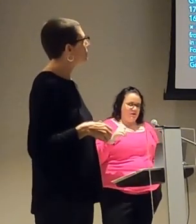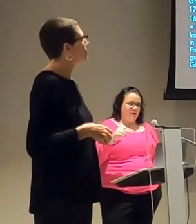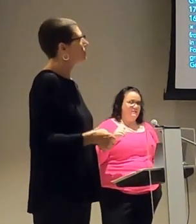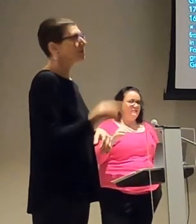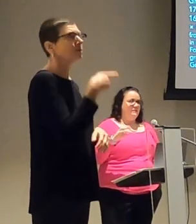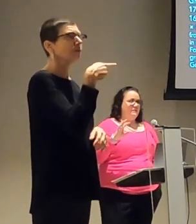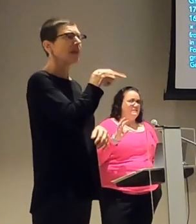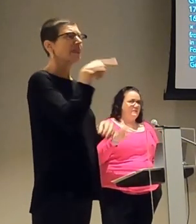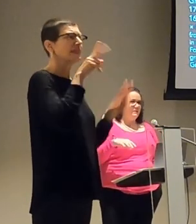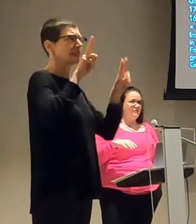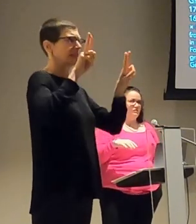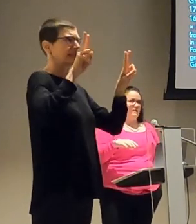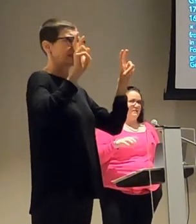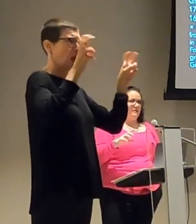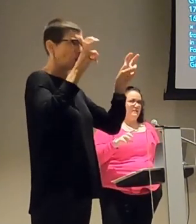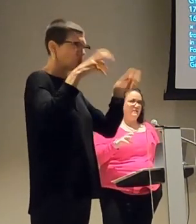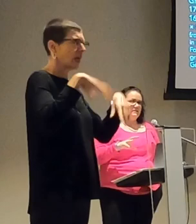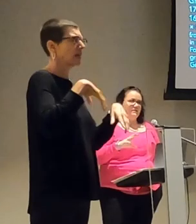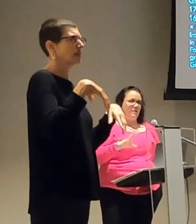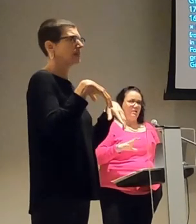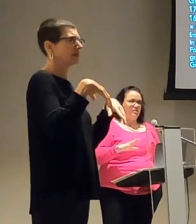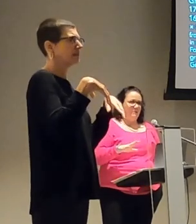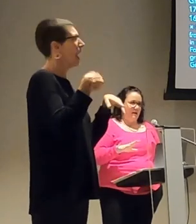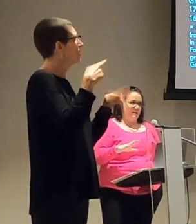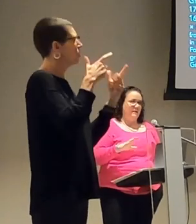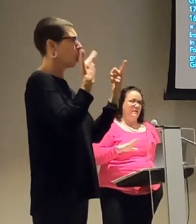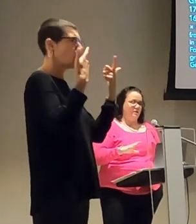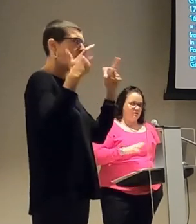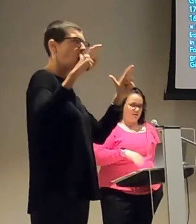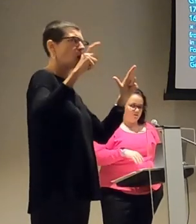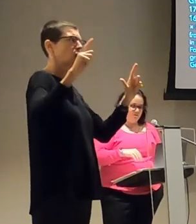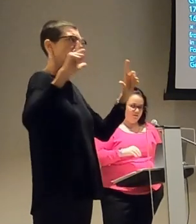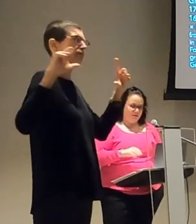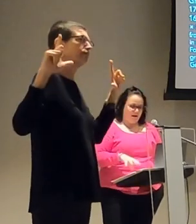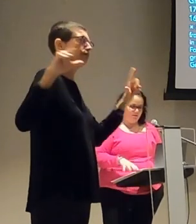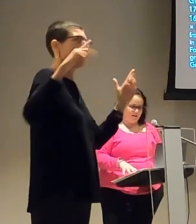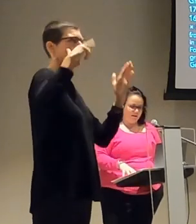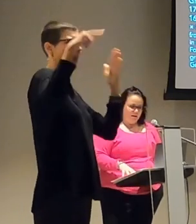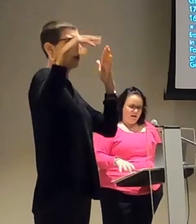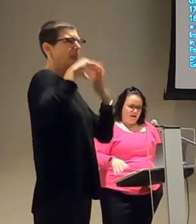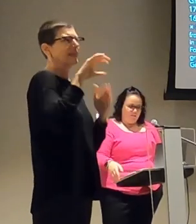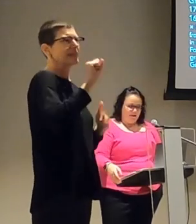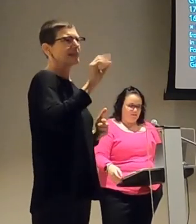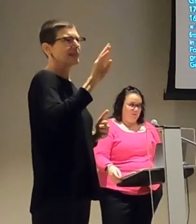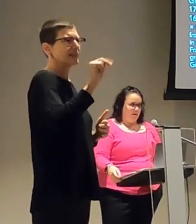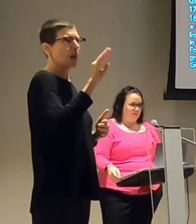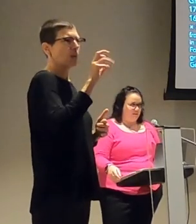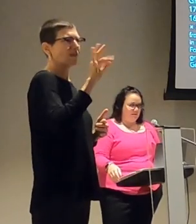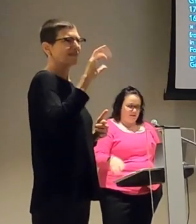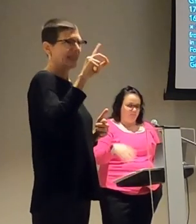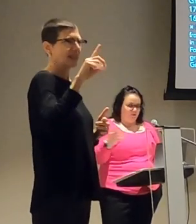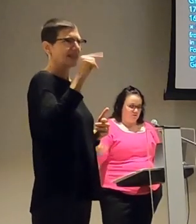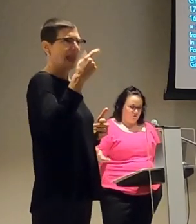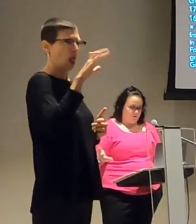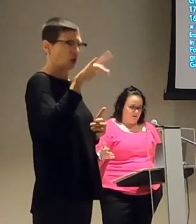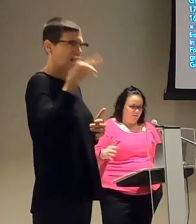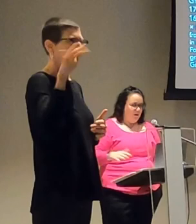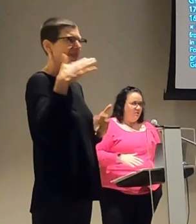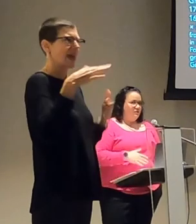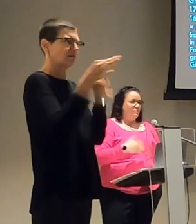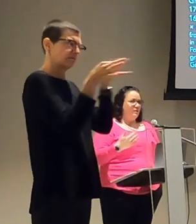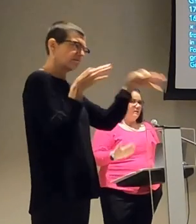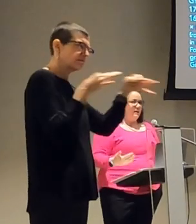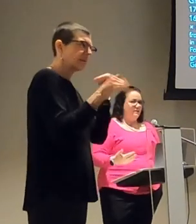this subject is illustrated in this large painting in our Summerfield Gallery that depicts this epic